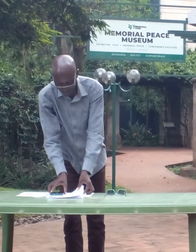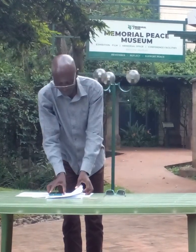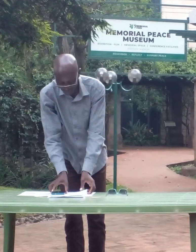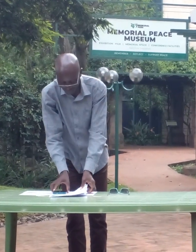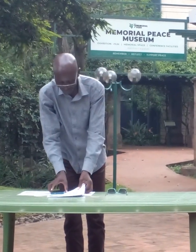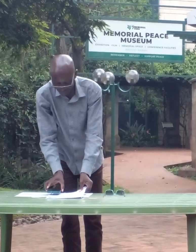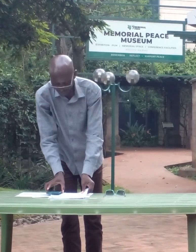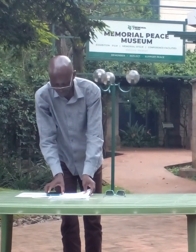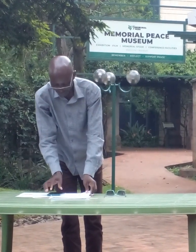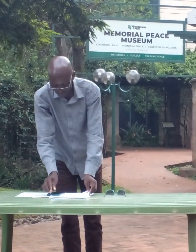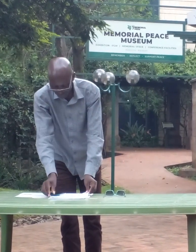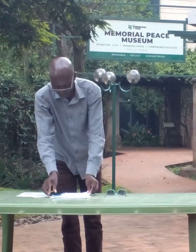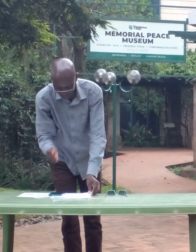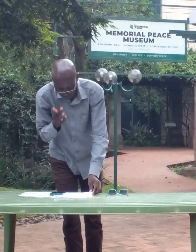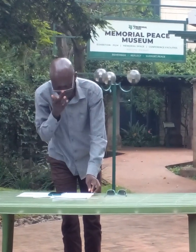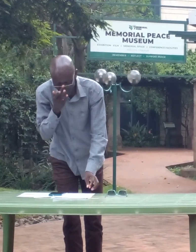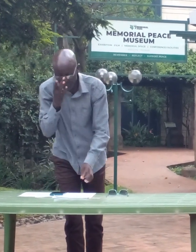in full effect.